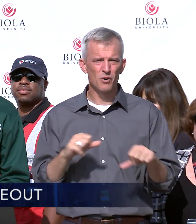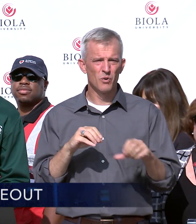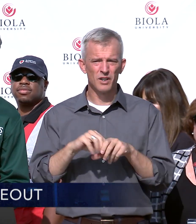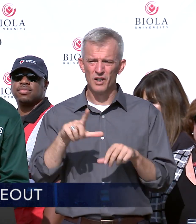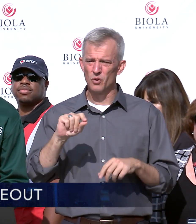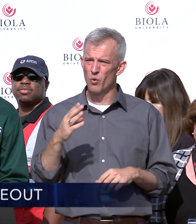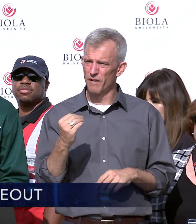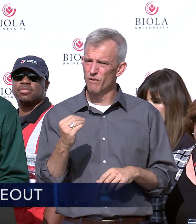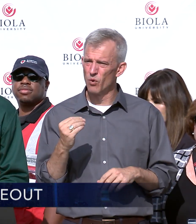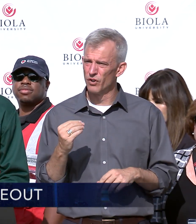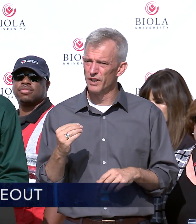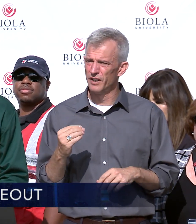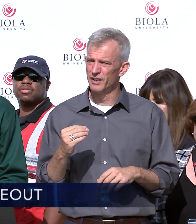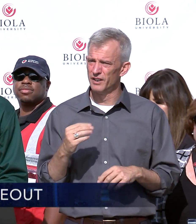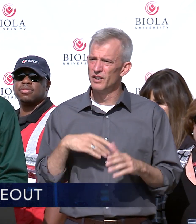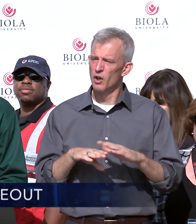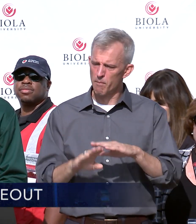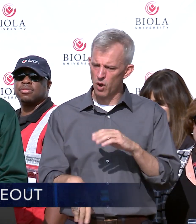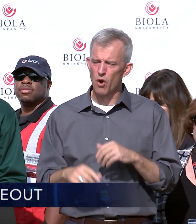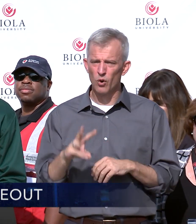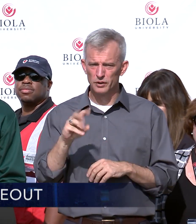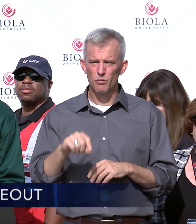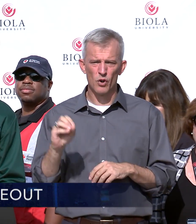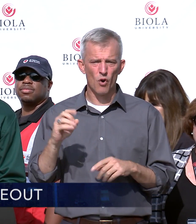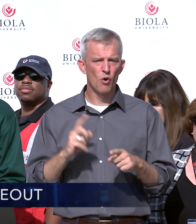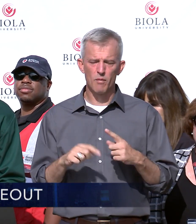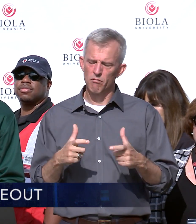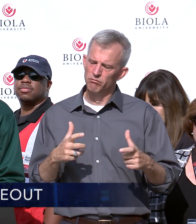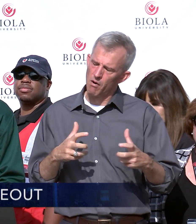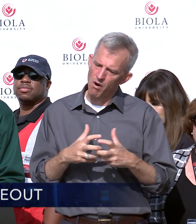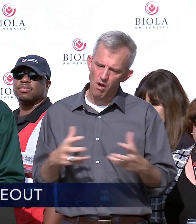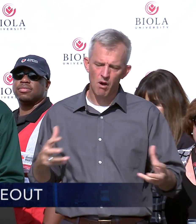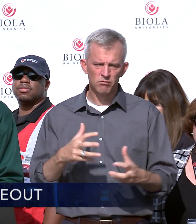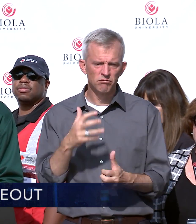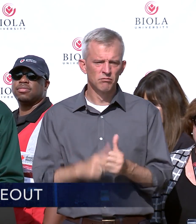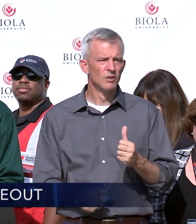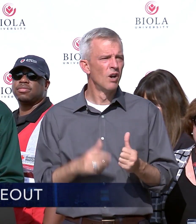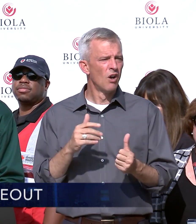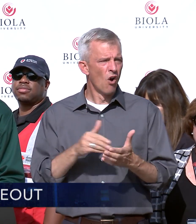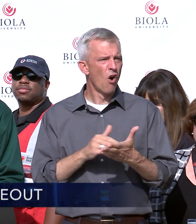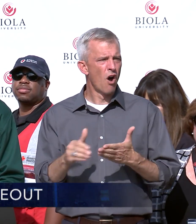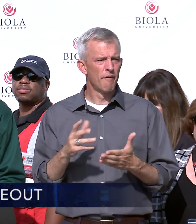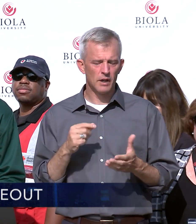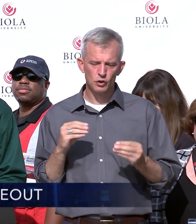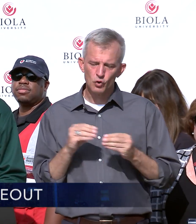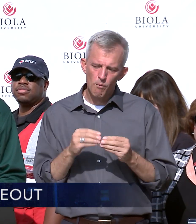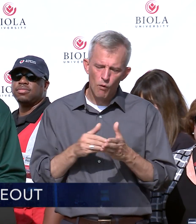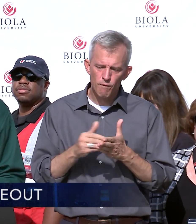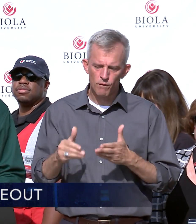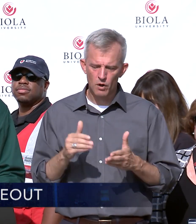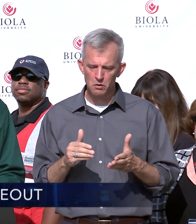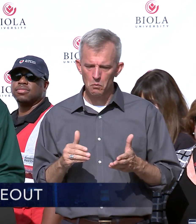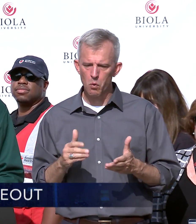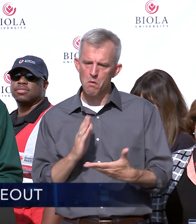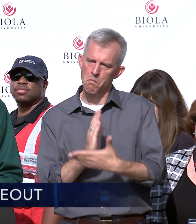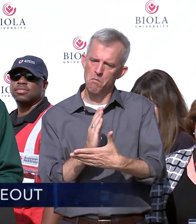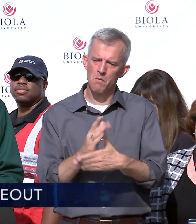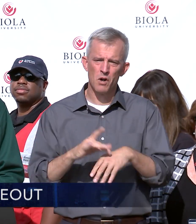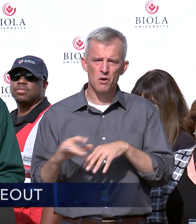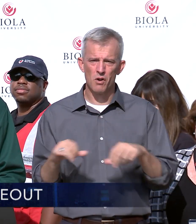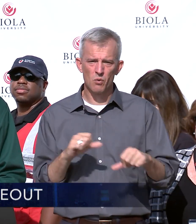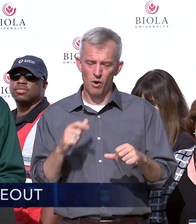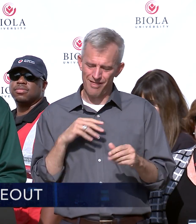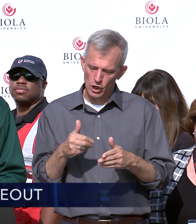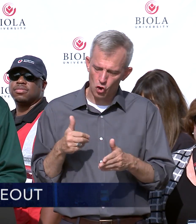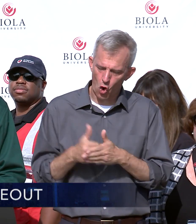not always the big one. You know, it's the more frequent, moderate earthquake that's closer that you also need to be well prepared for. And that's